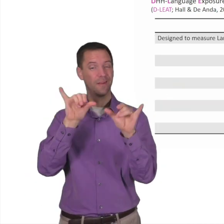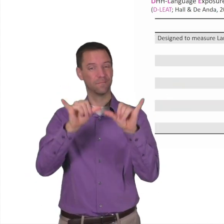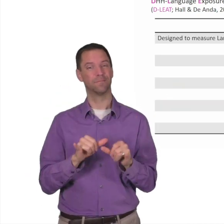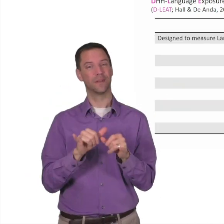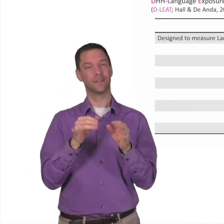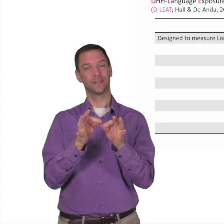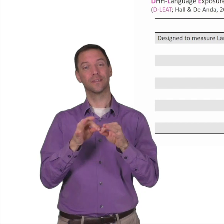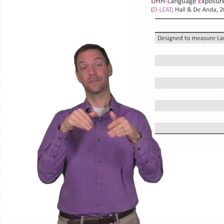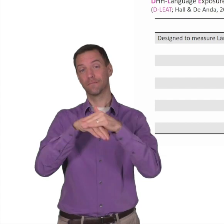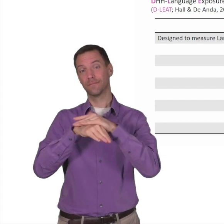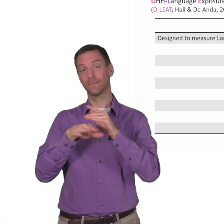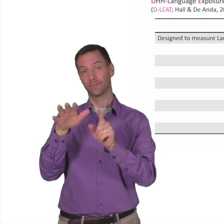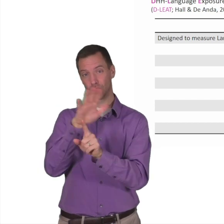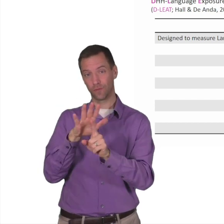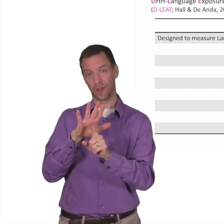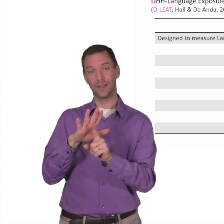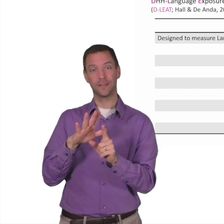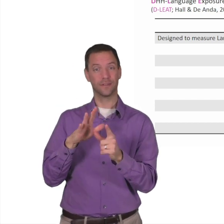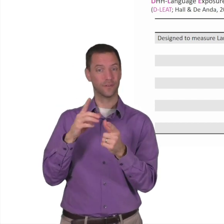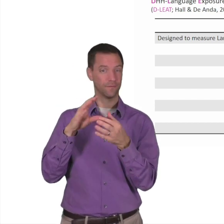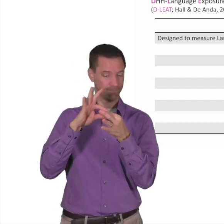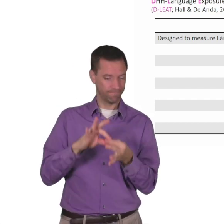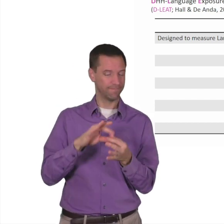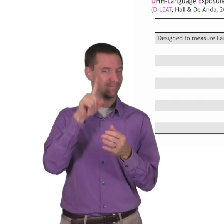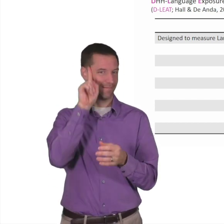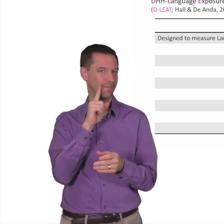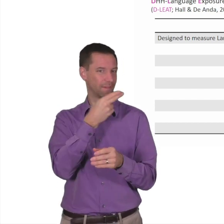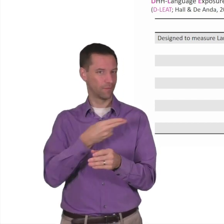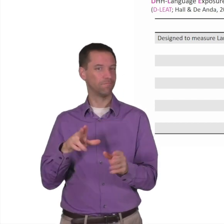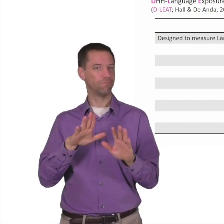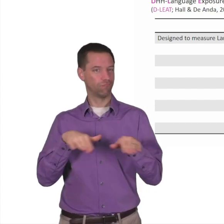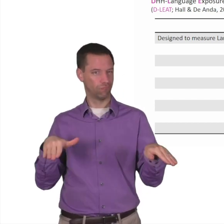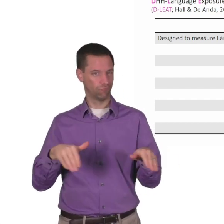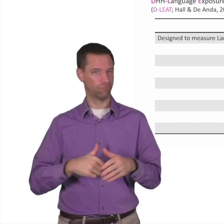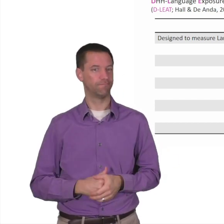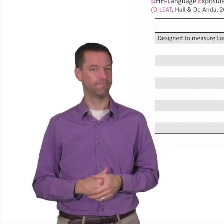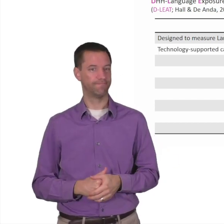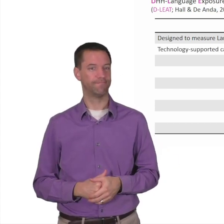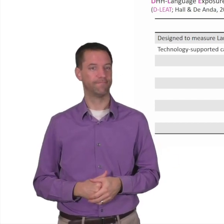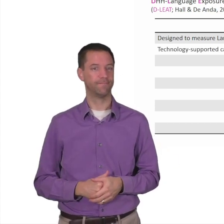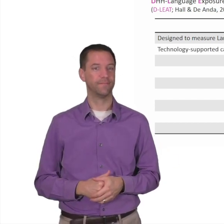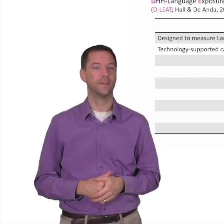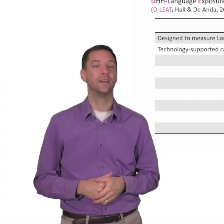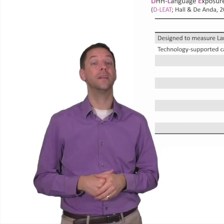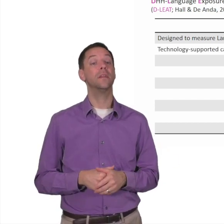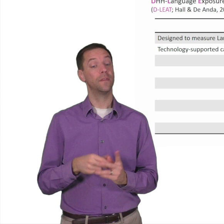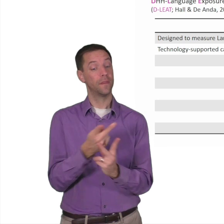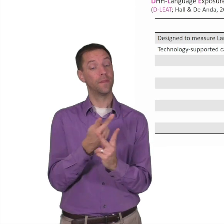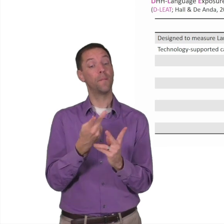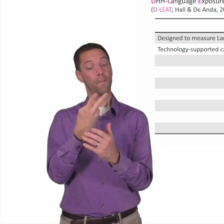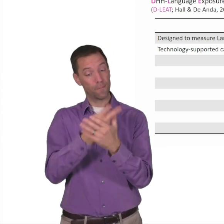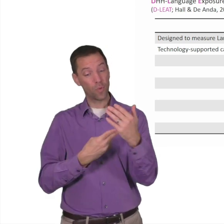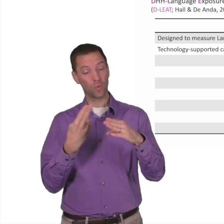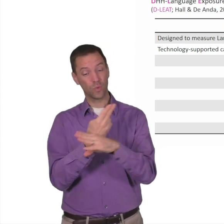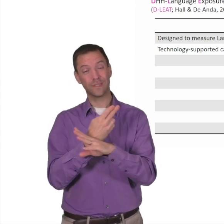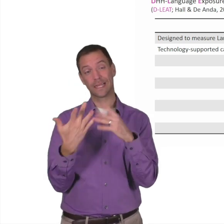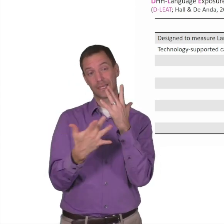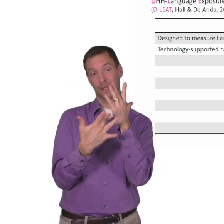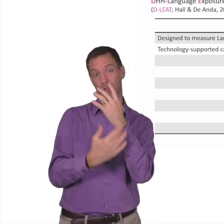First, both of them are in fact designed to measure language access profiles in deaf and hard of hearing children. And they both